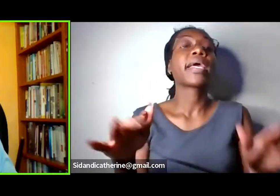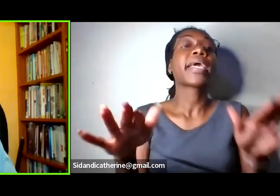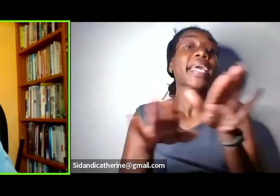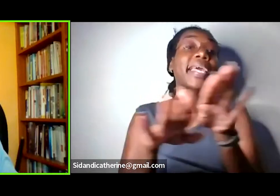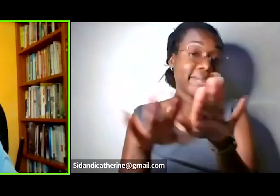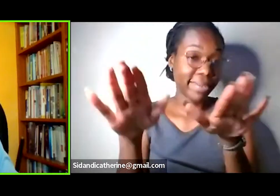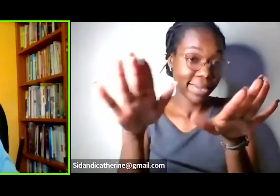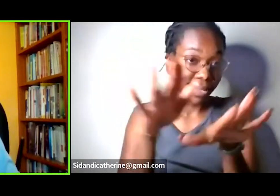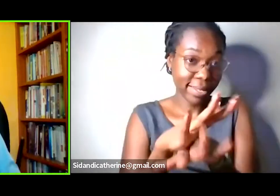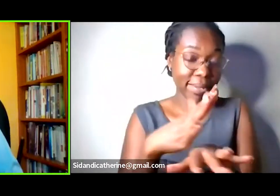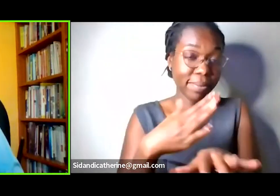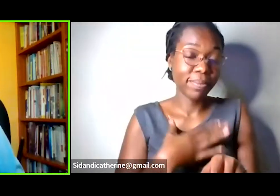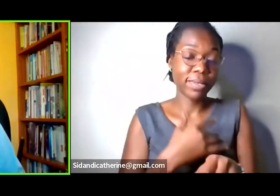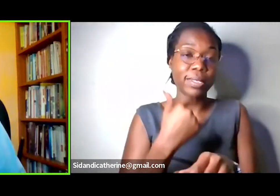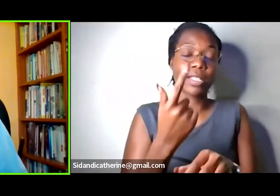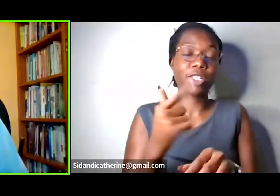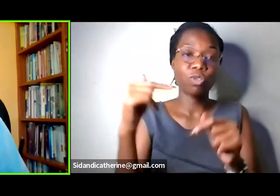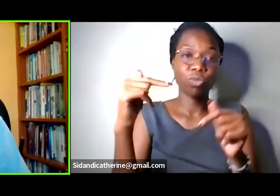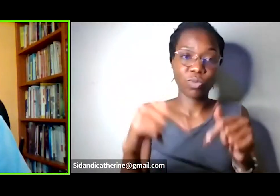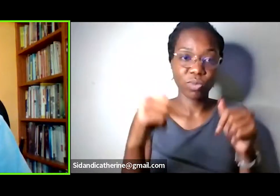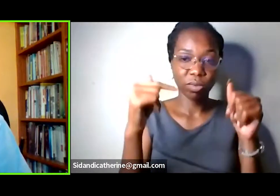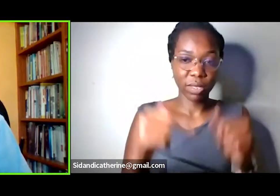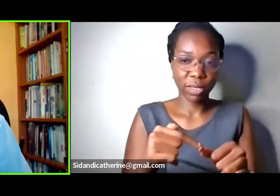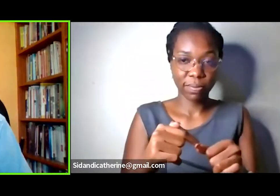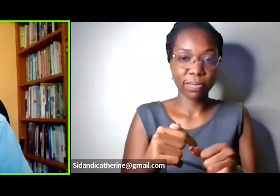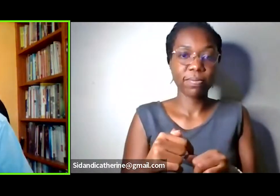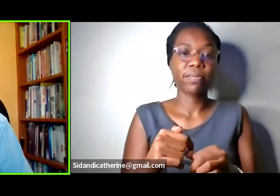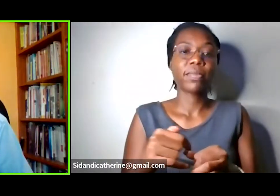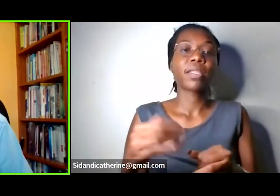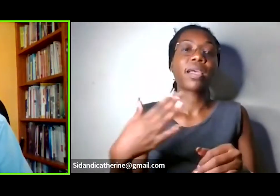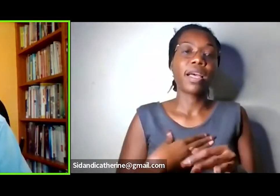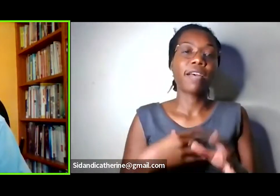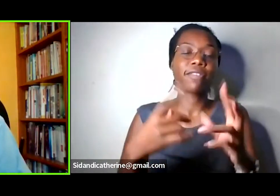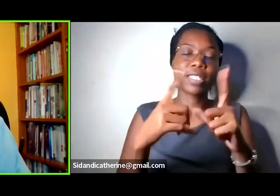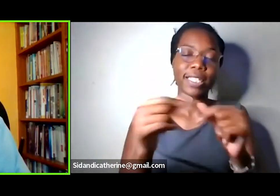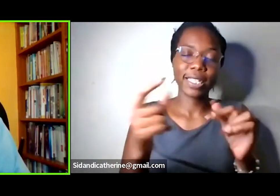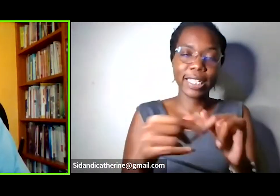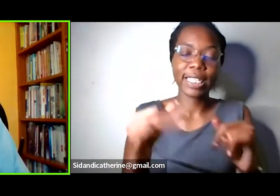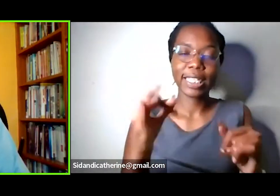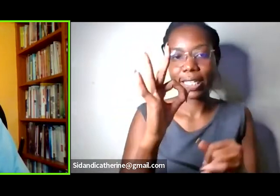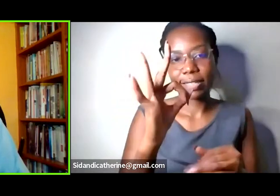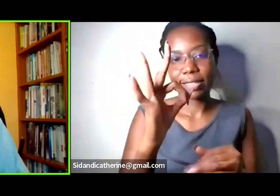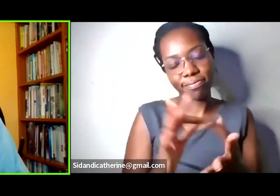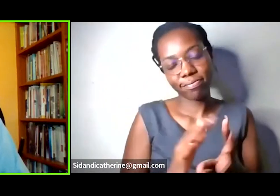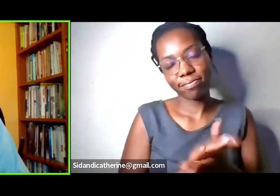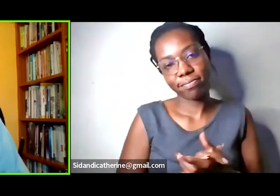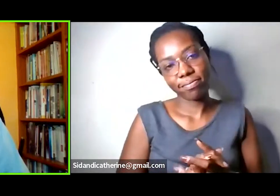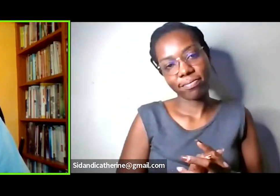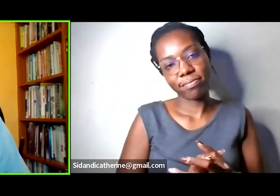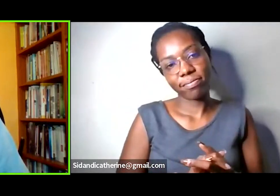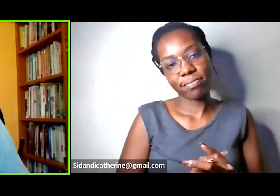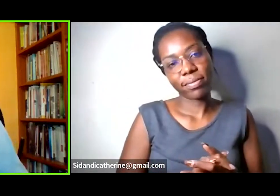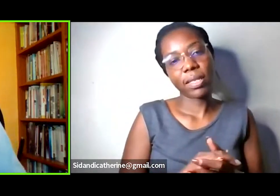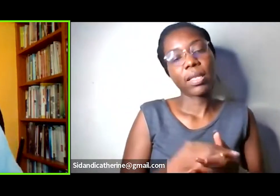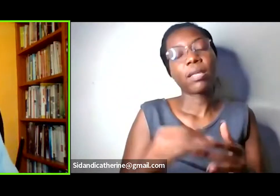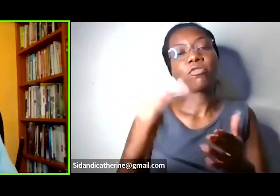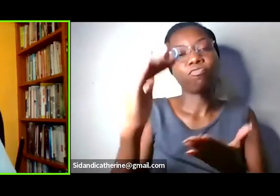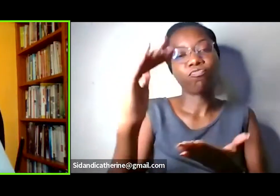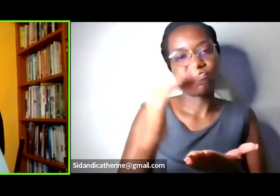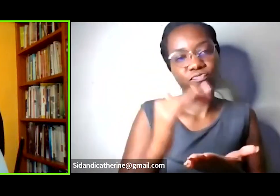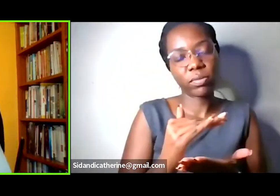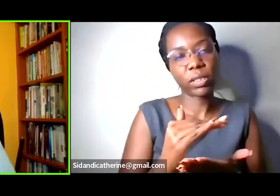for you to have feedback, and you want to ask for it. You want to ask for it. Sometimes it comes fast and furious when things are not working,